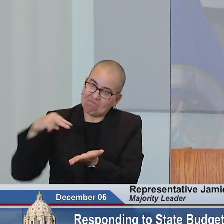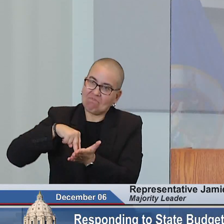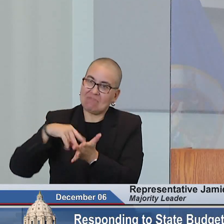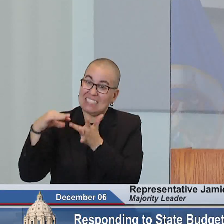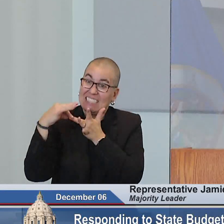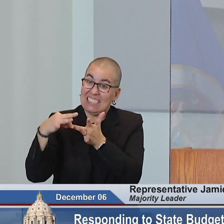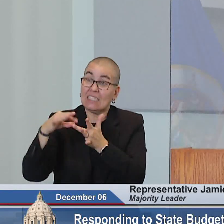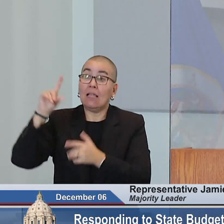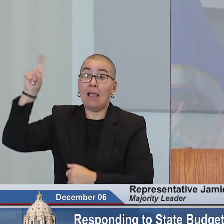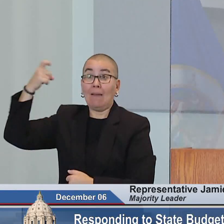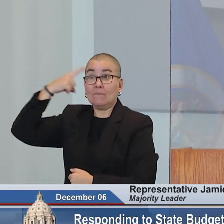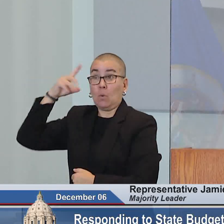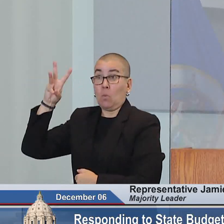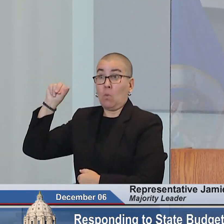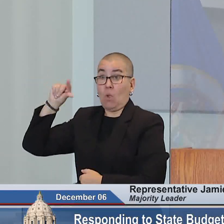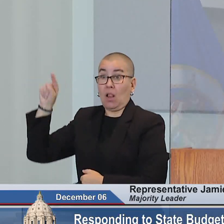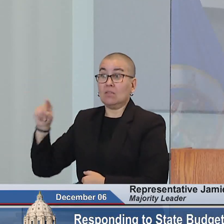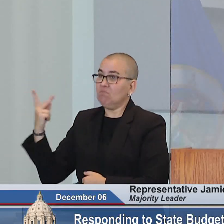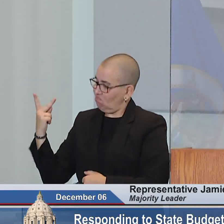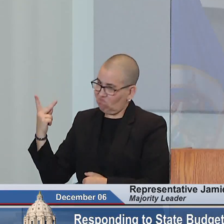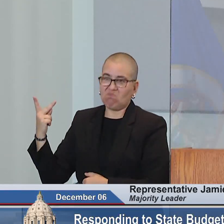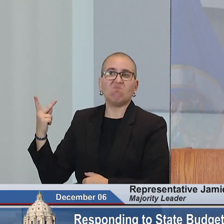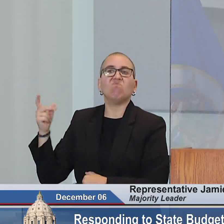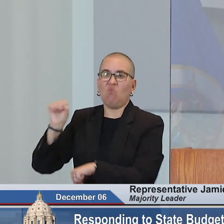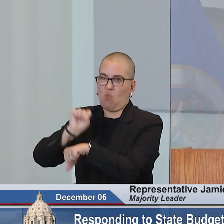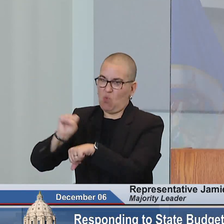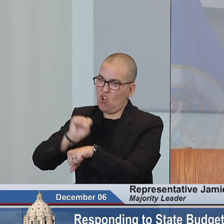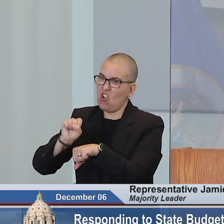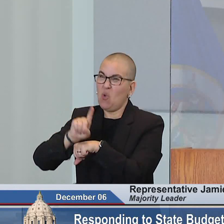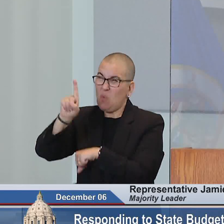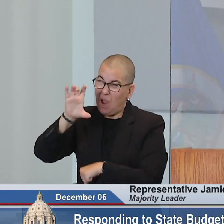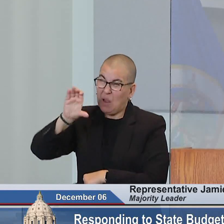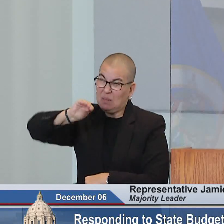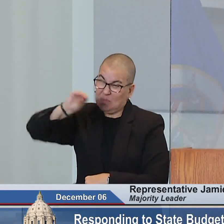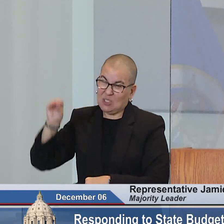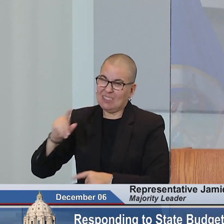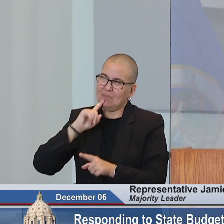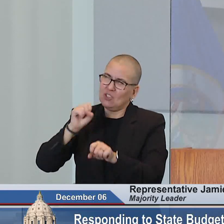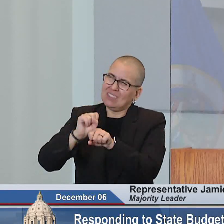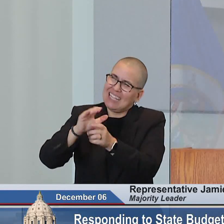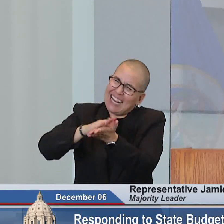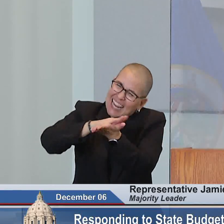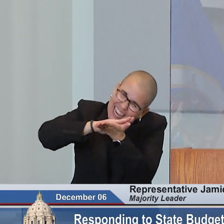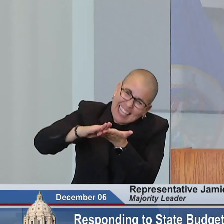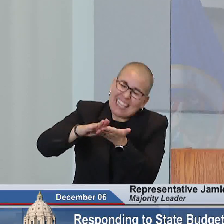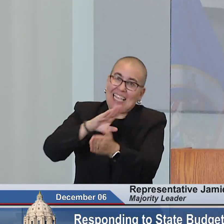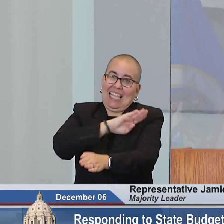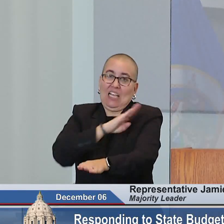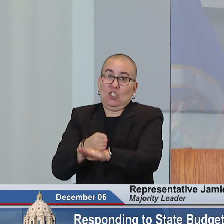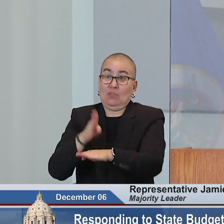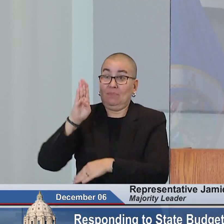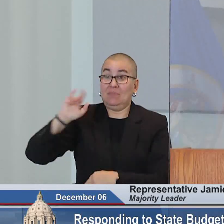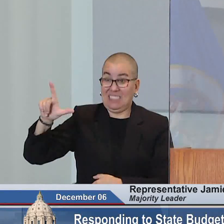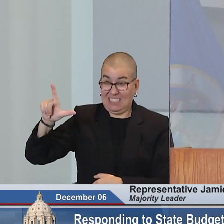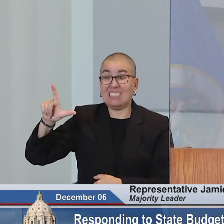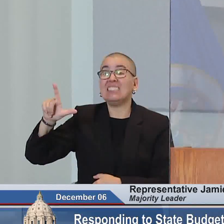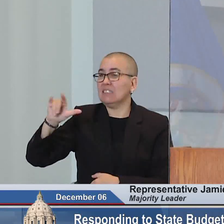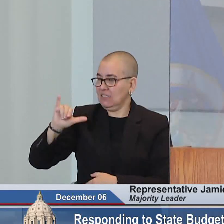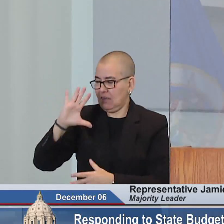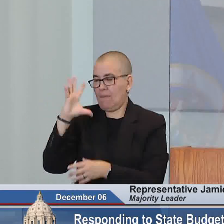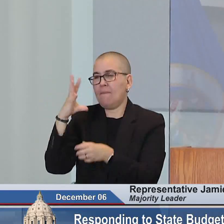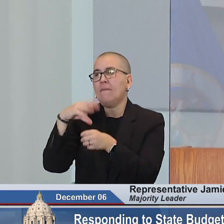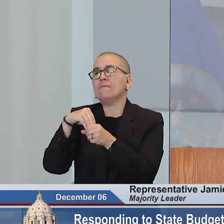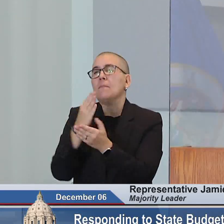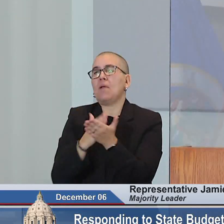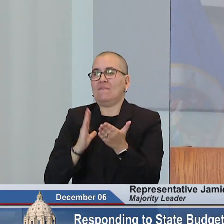worked really closely on 100% clean energy bill together, which I think will be a part of our priorities as a caucus moving into this